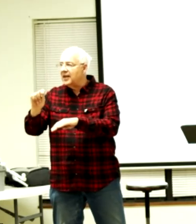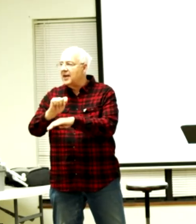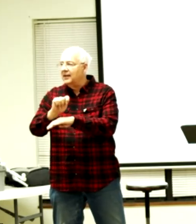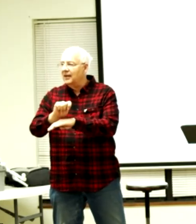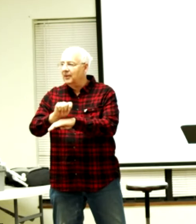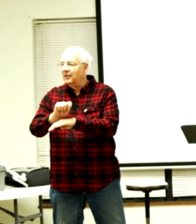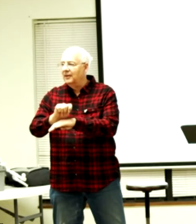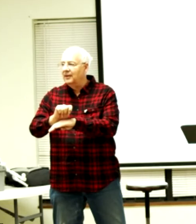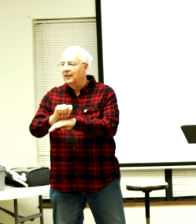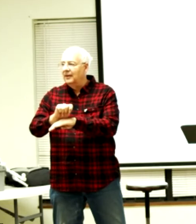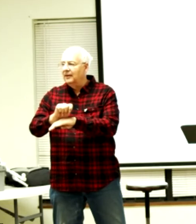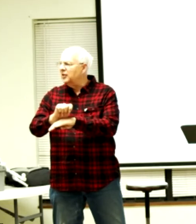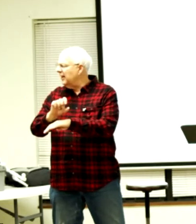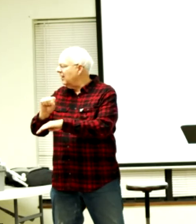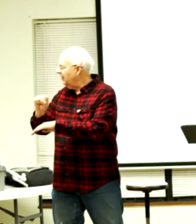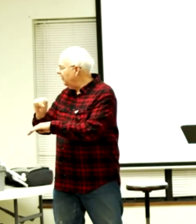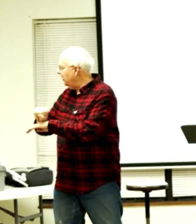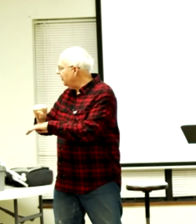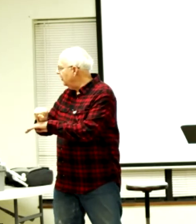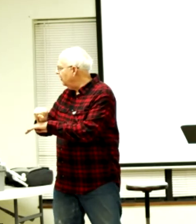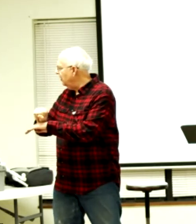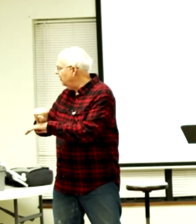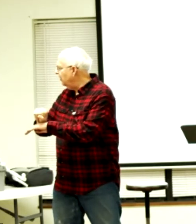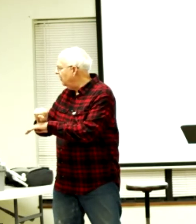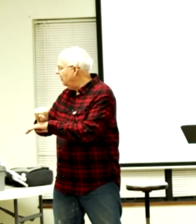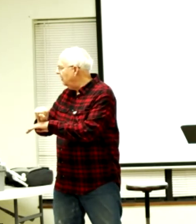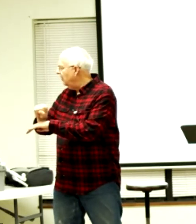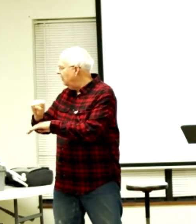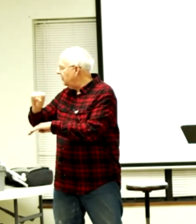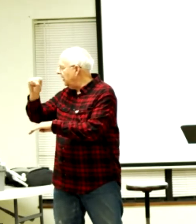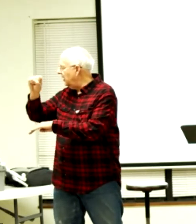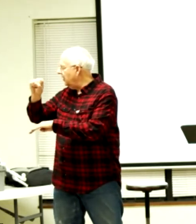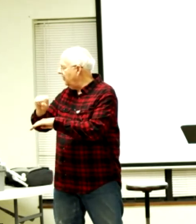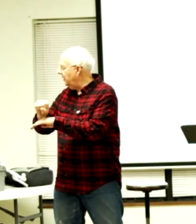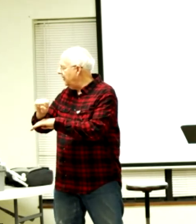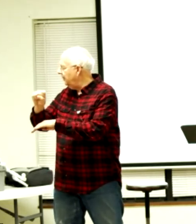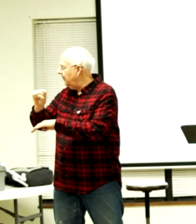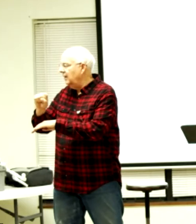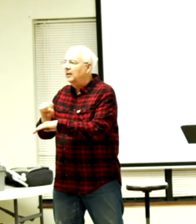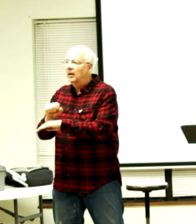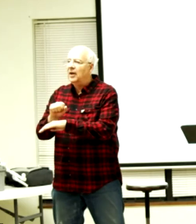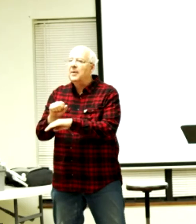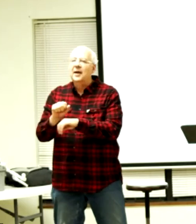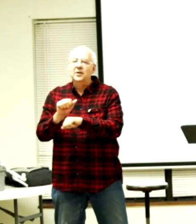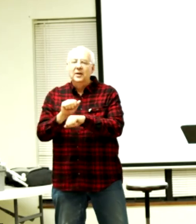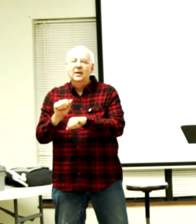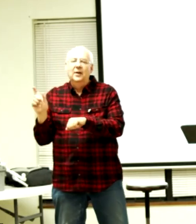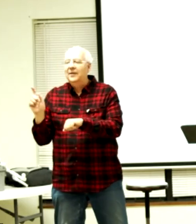T, temple. Does synagogue do an S? I do it in synagogue. Synagogue, you do it up. Okay, because